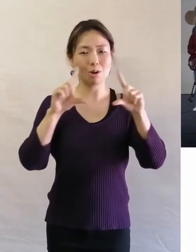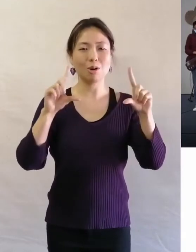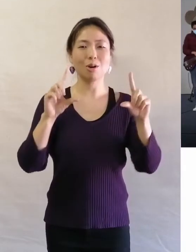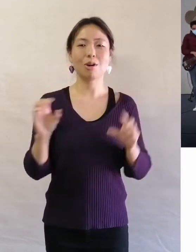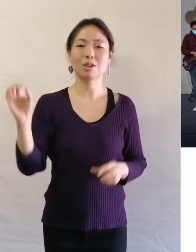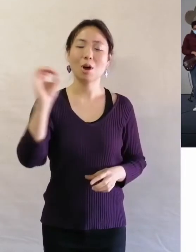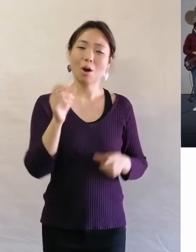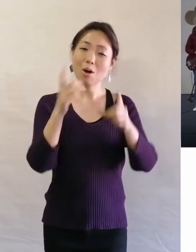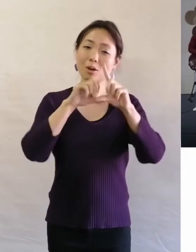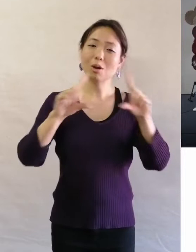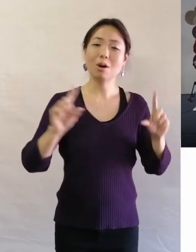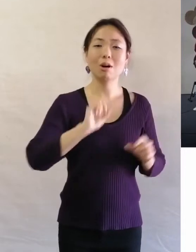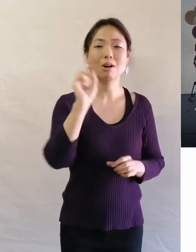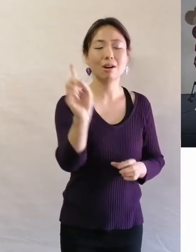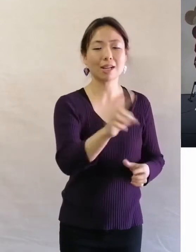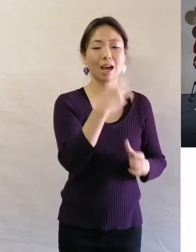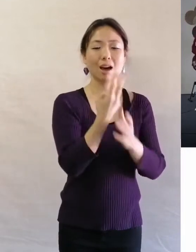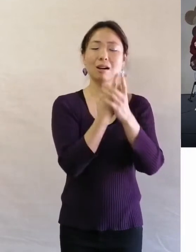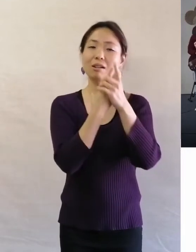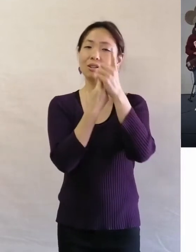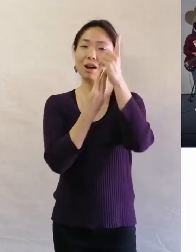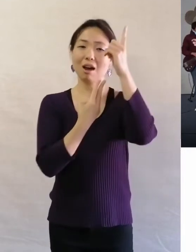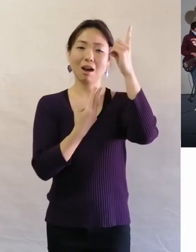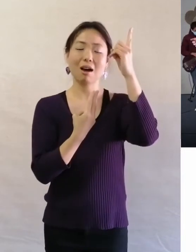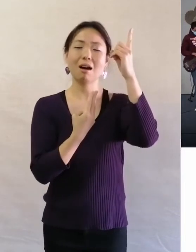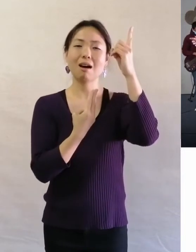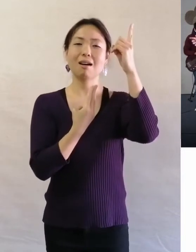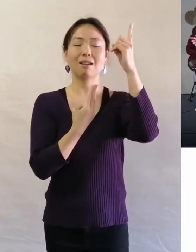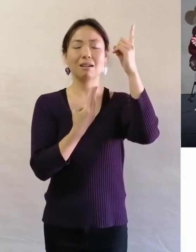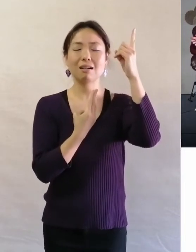oh Lord, oh Lord our